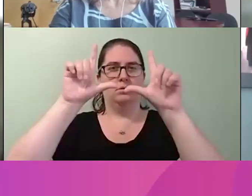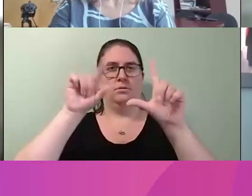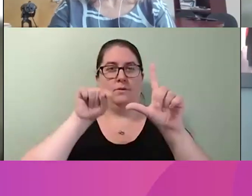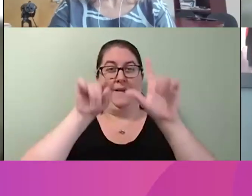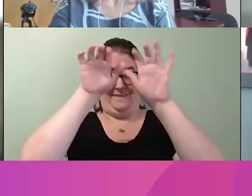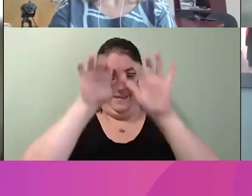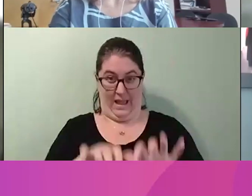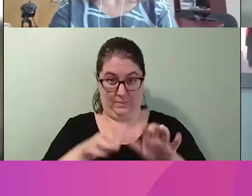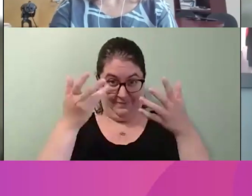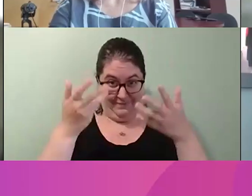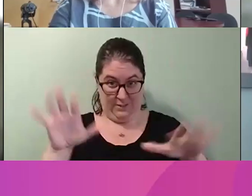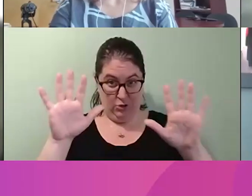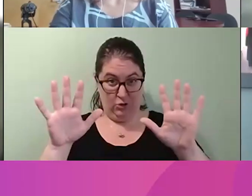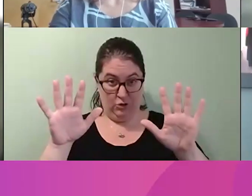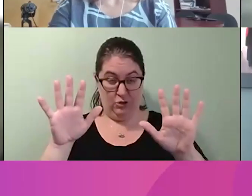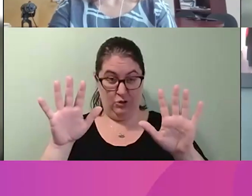a